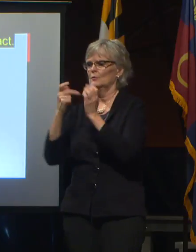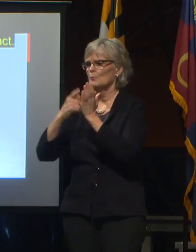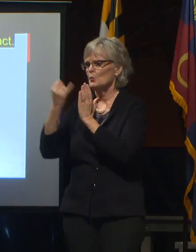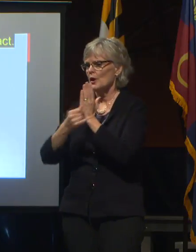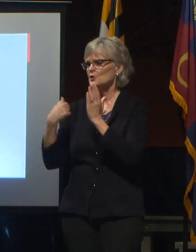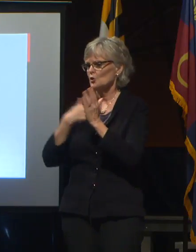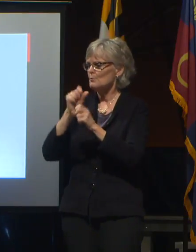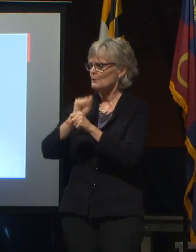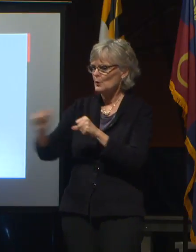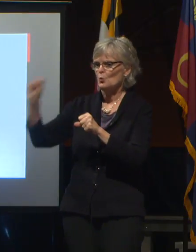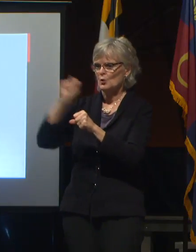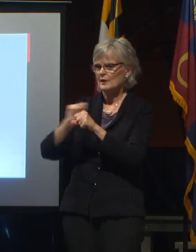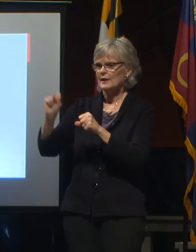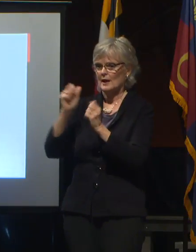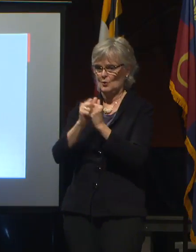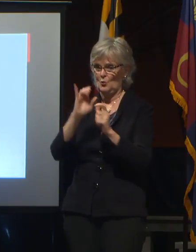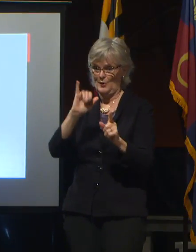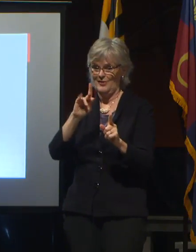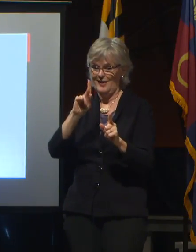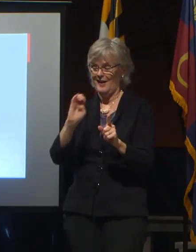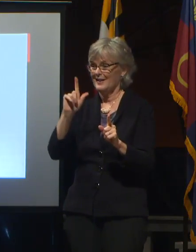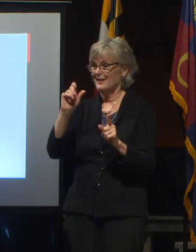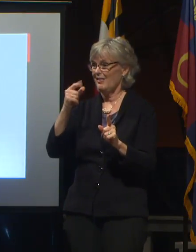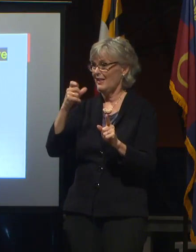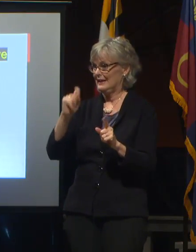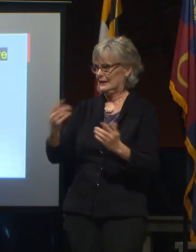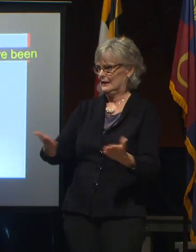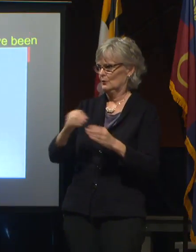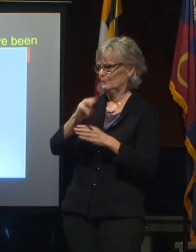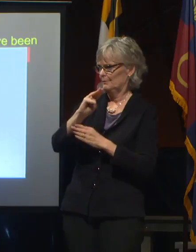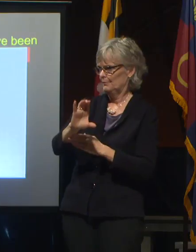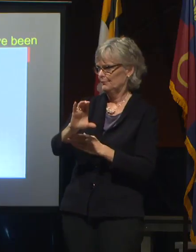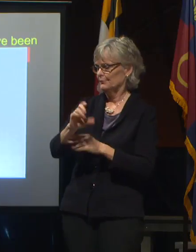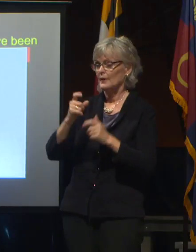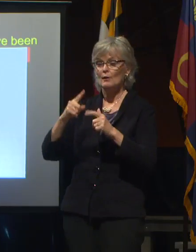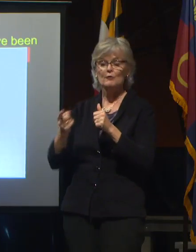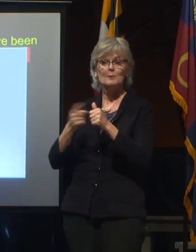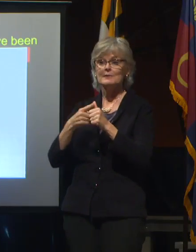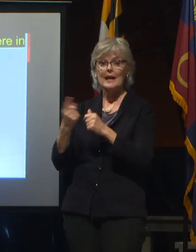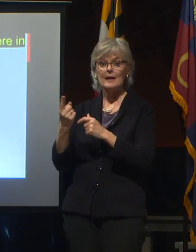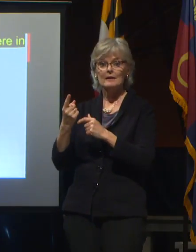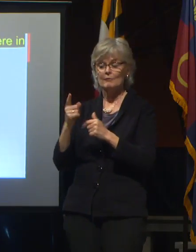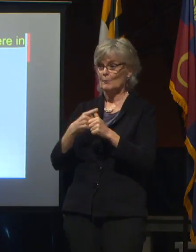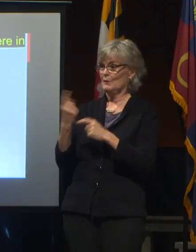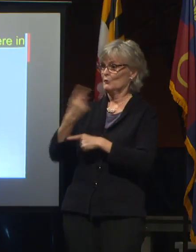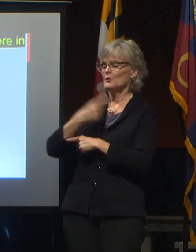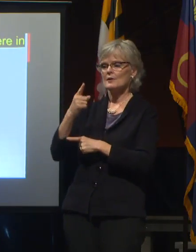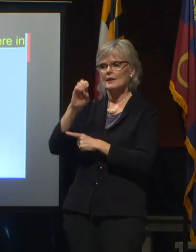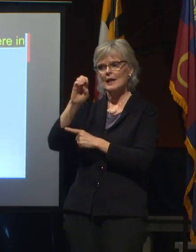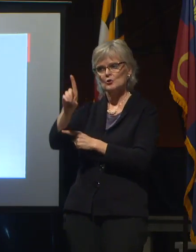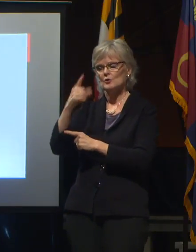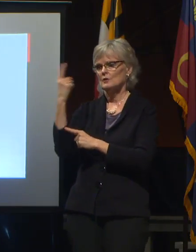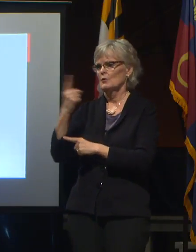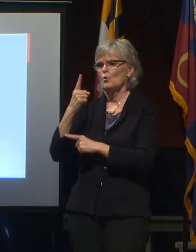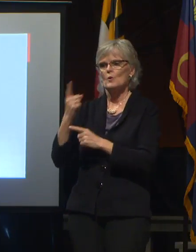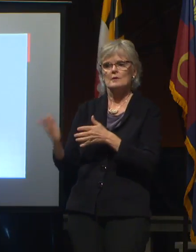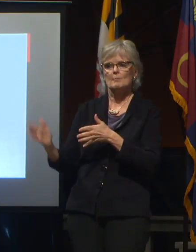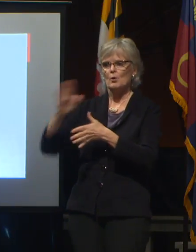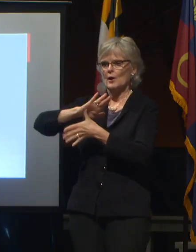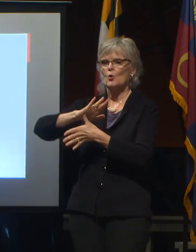we've been working hard on with Ike Leggett here in Montgomery County. From day one, education has been the top priority of our